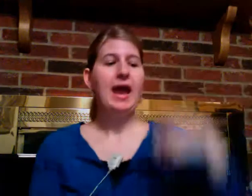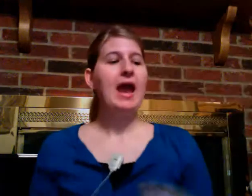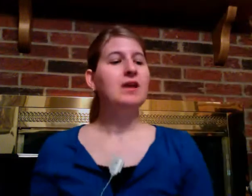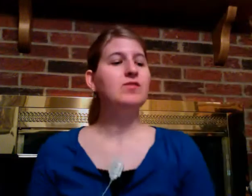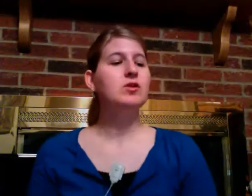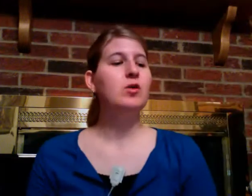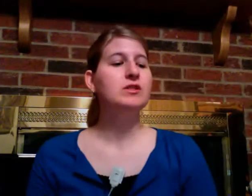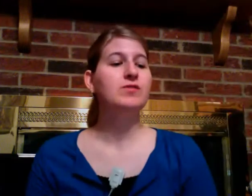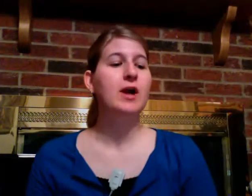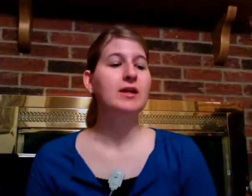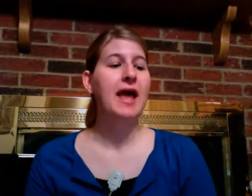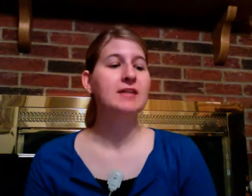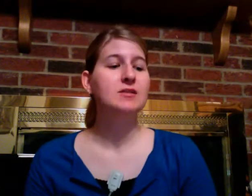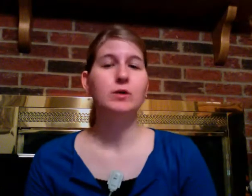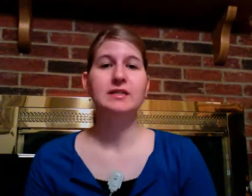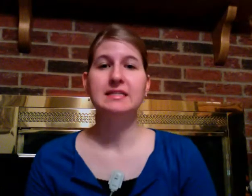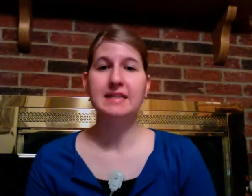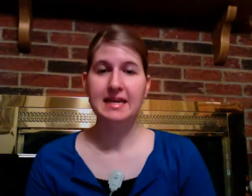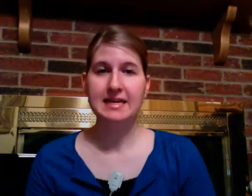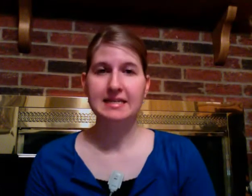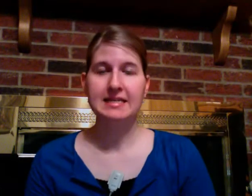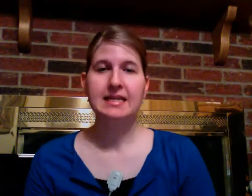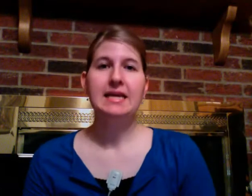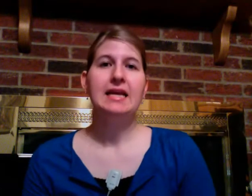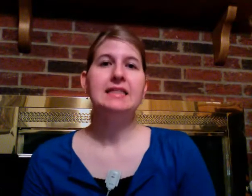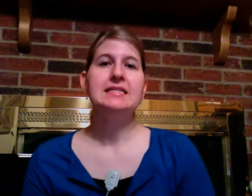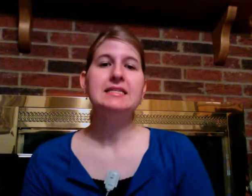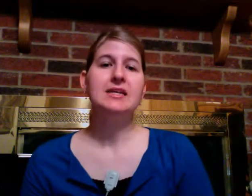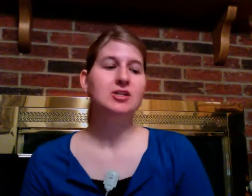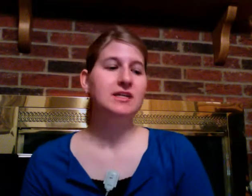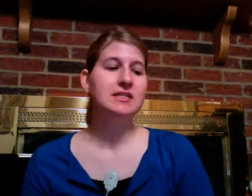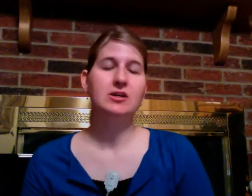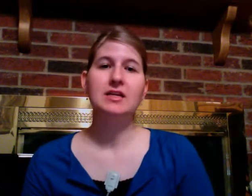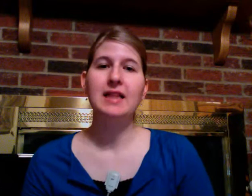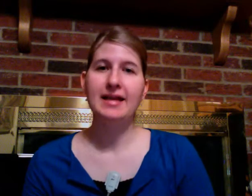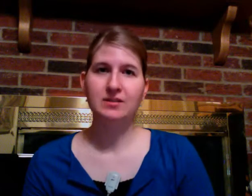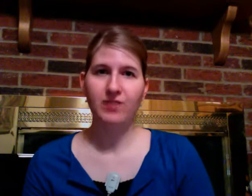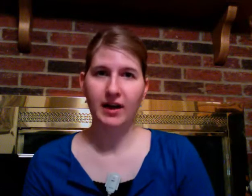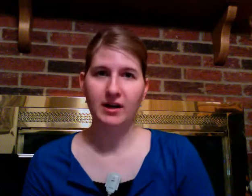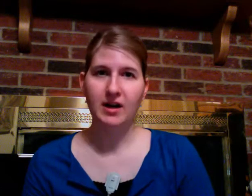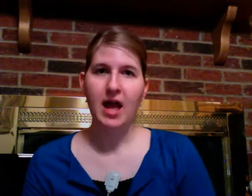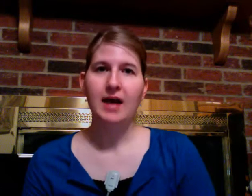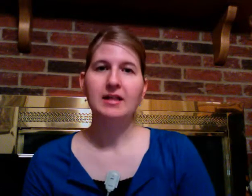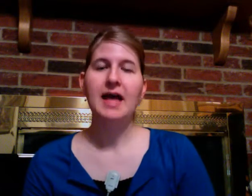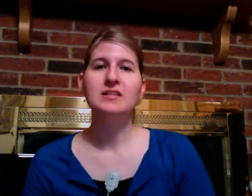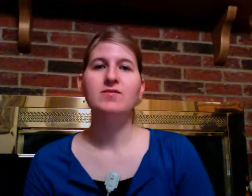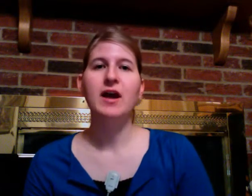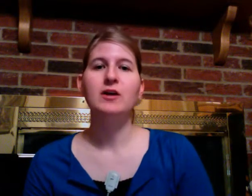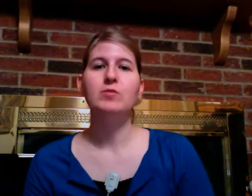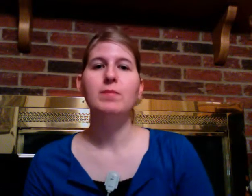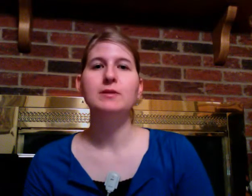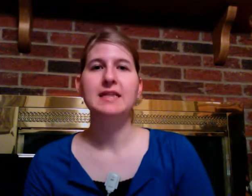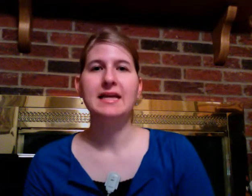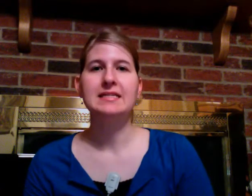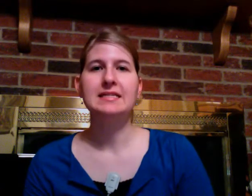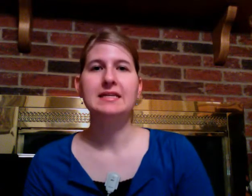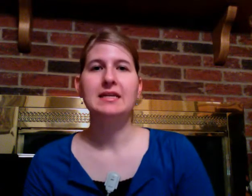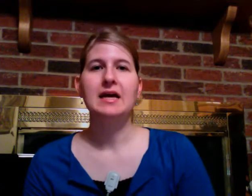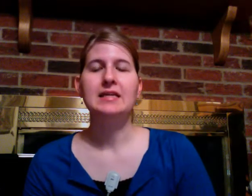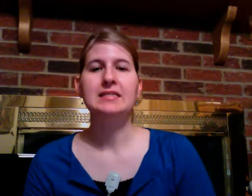And if you'll notice for our last word, stand, this is actually considered a classifier. A classifier represents a